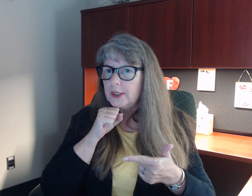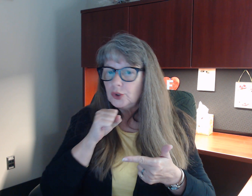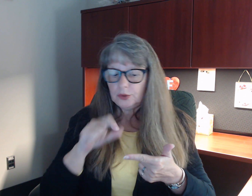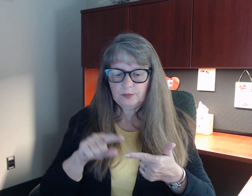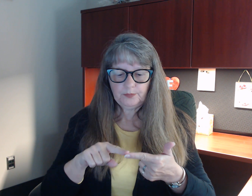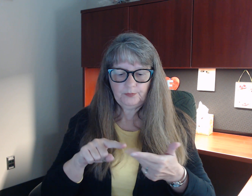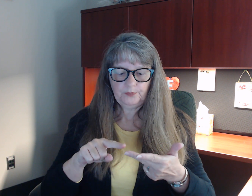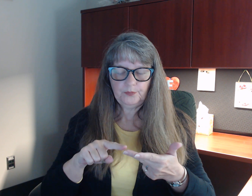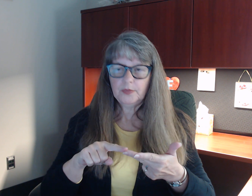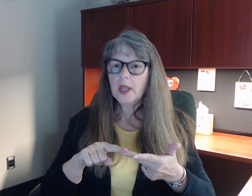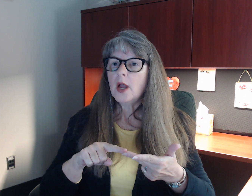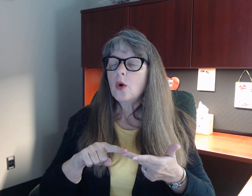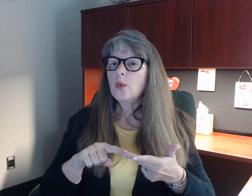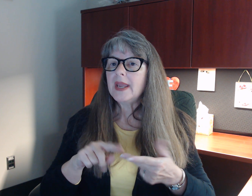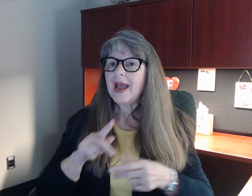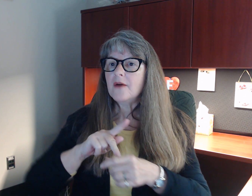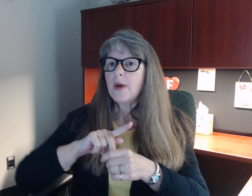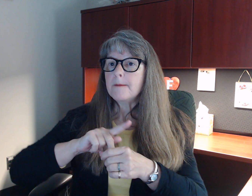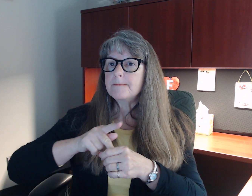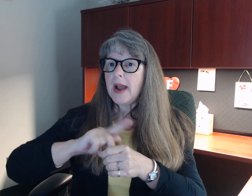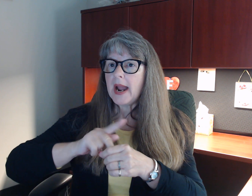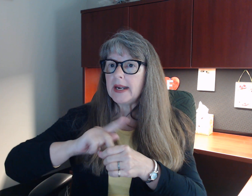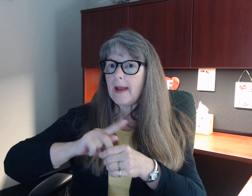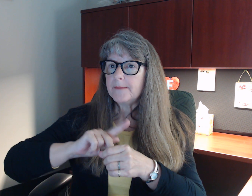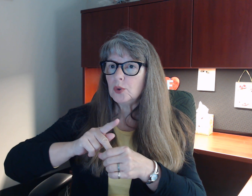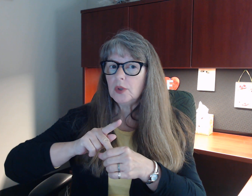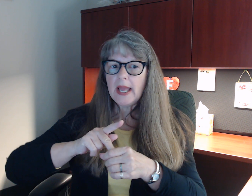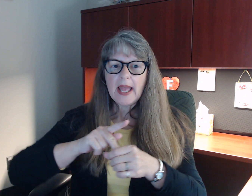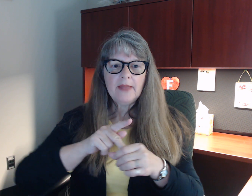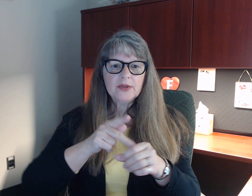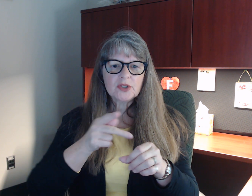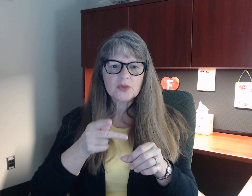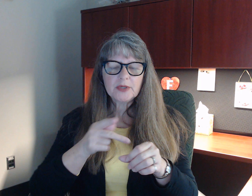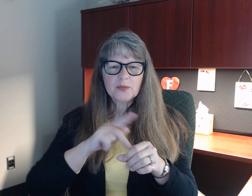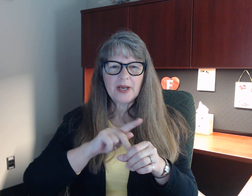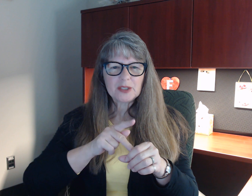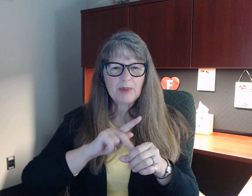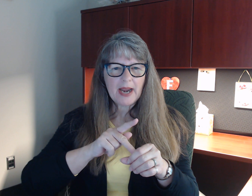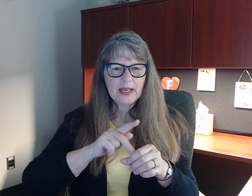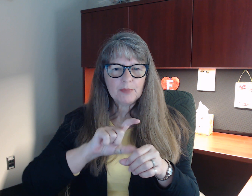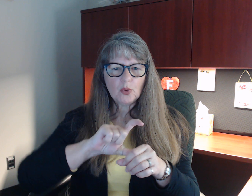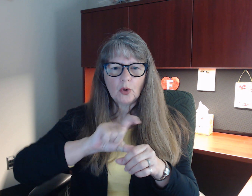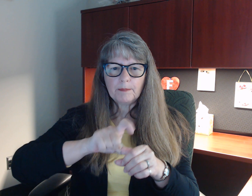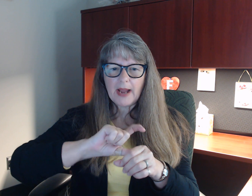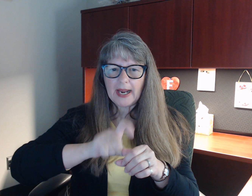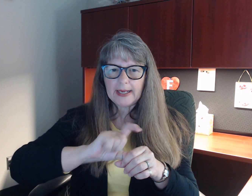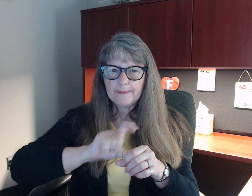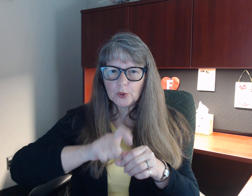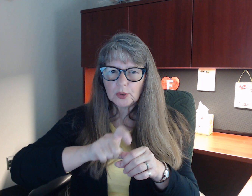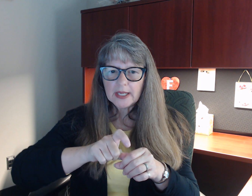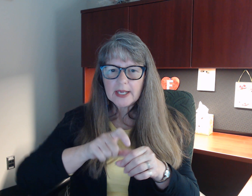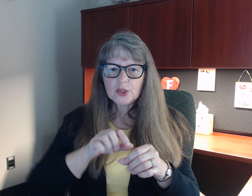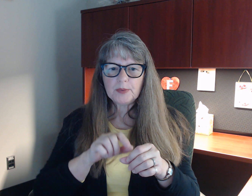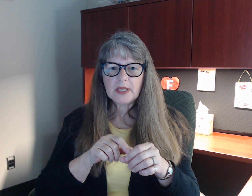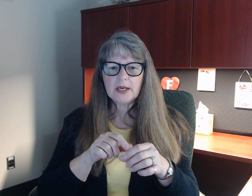orange. We have pineapple, and this is the reason why it's pineapple or pineapple is because of